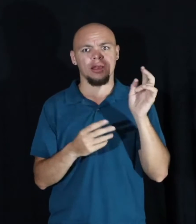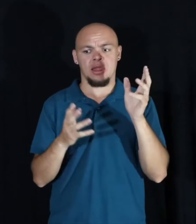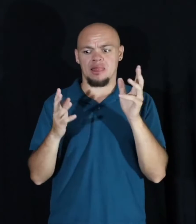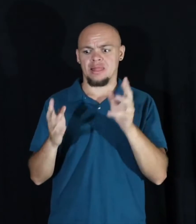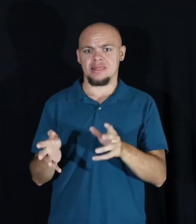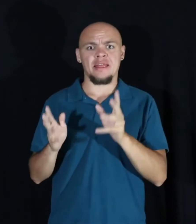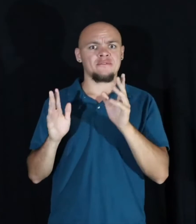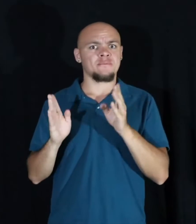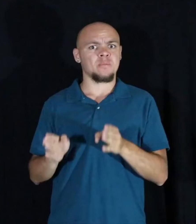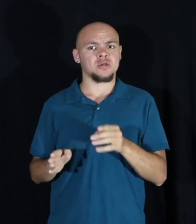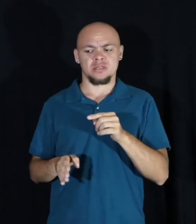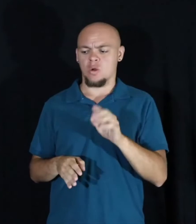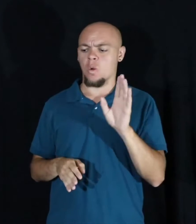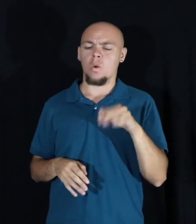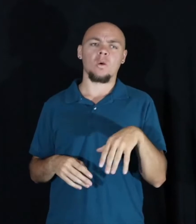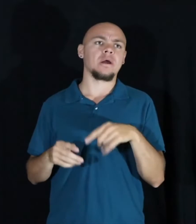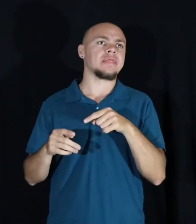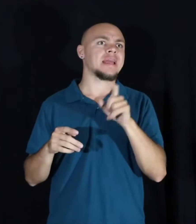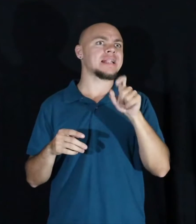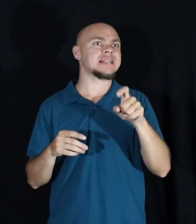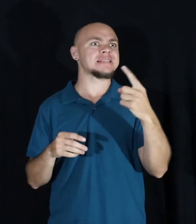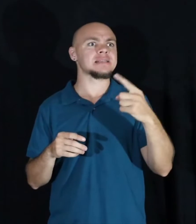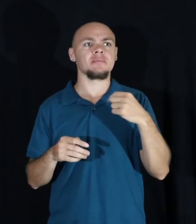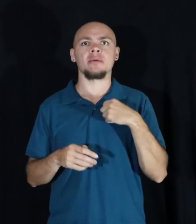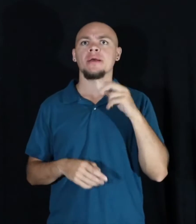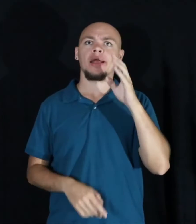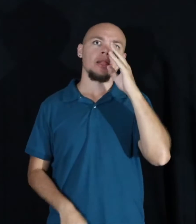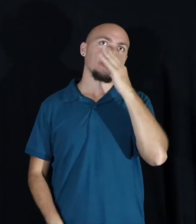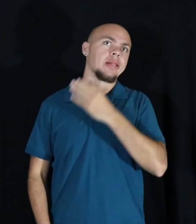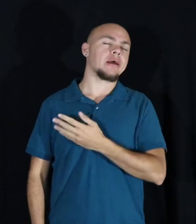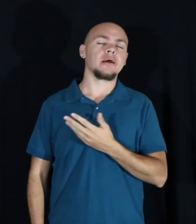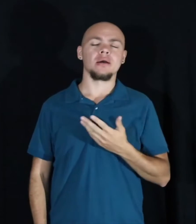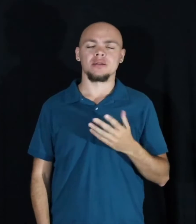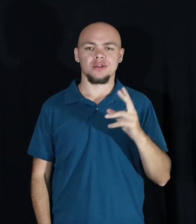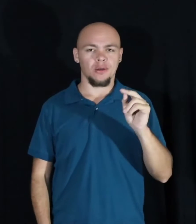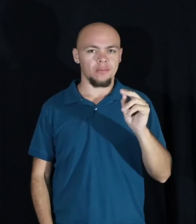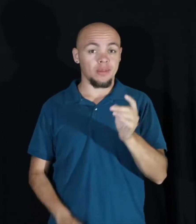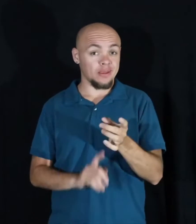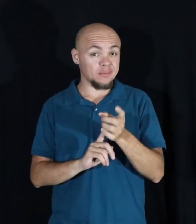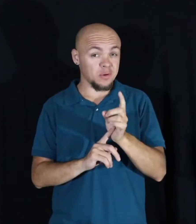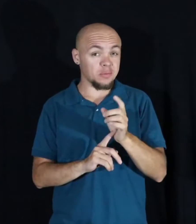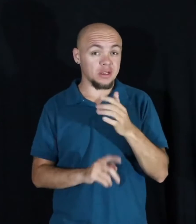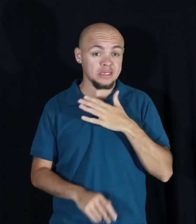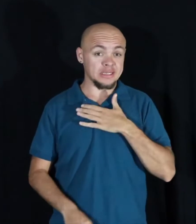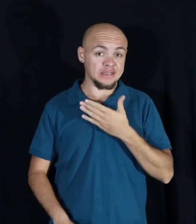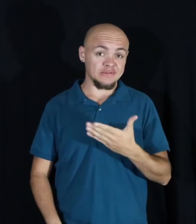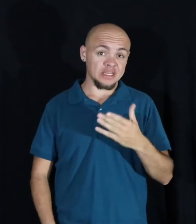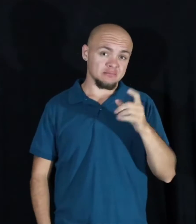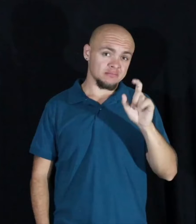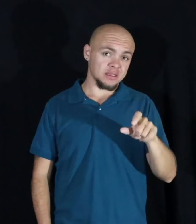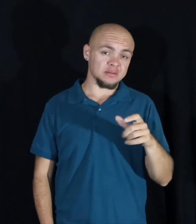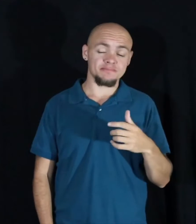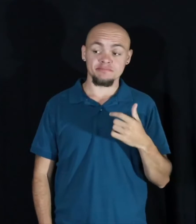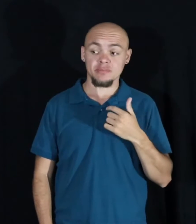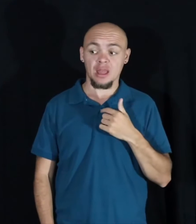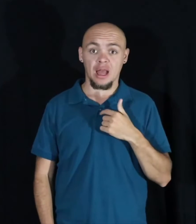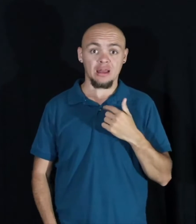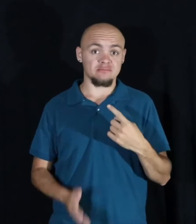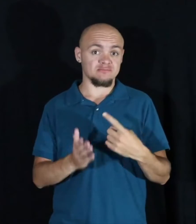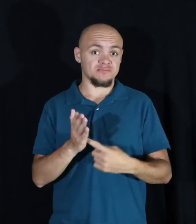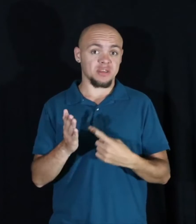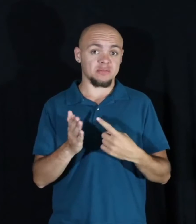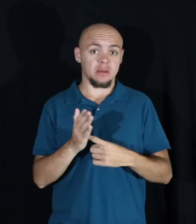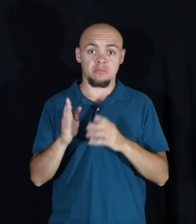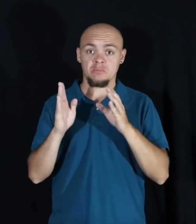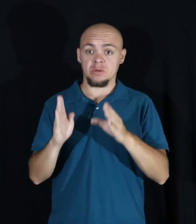person who is walking by someone in need. But I have to take this moment to confess something to all of you. I have at times been